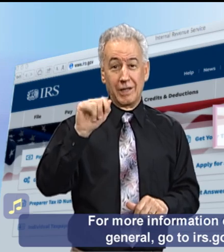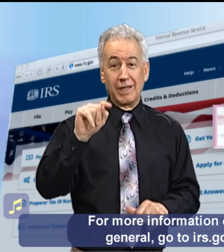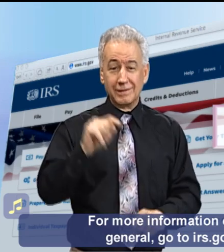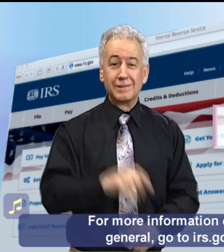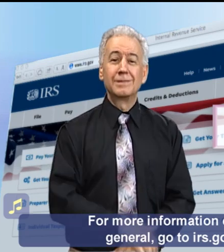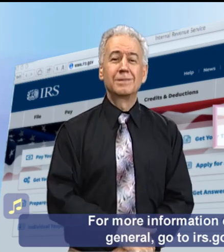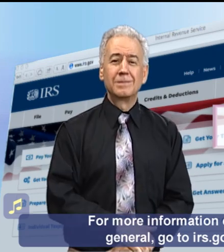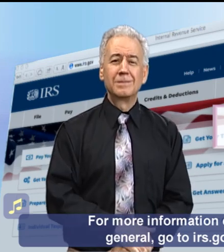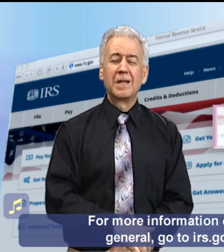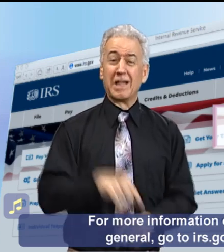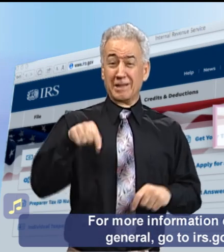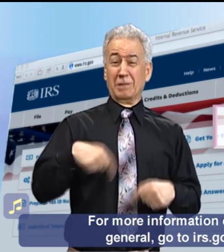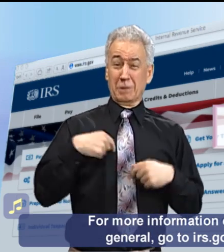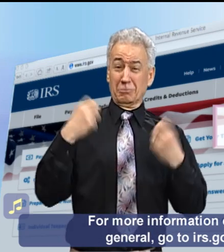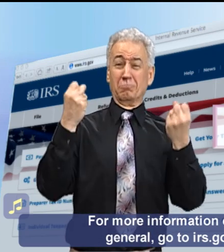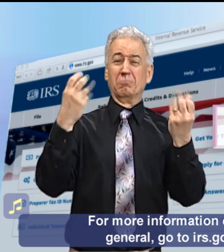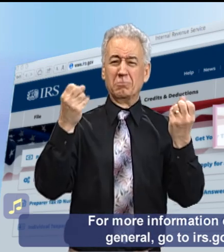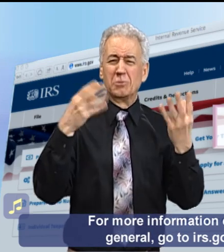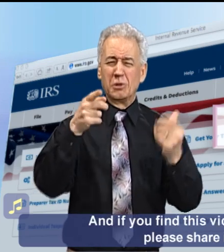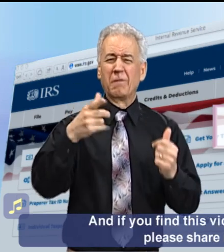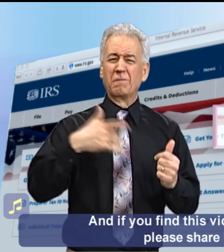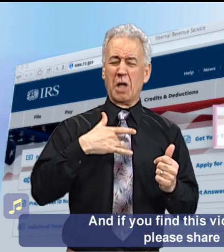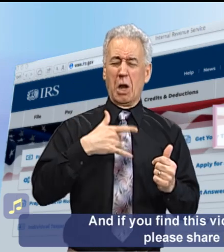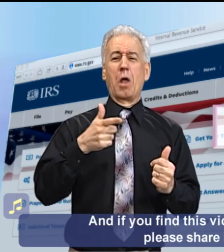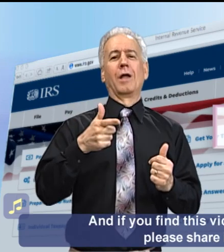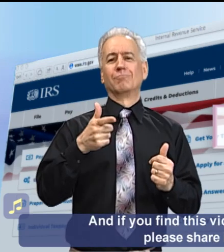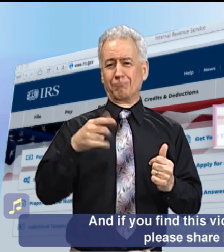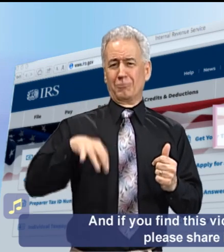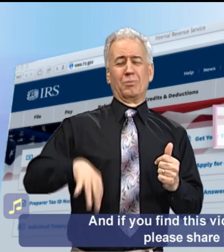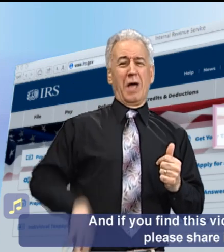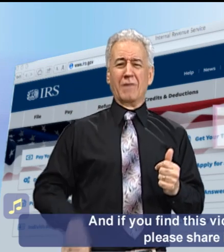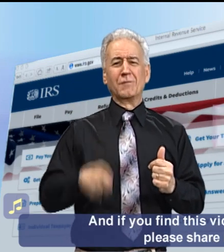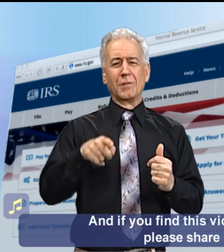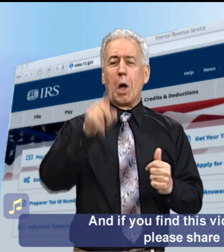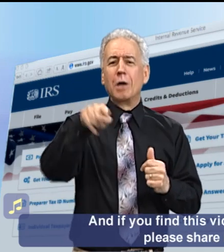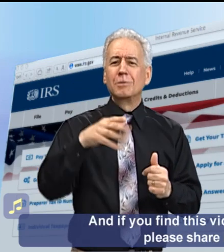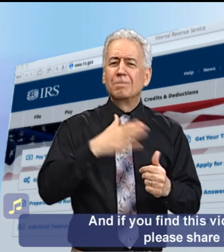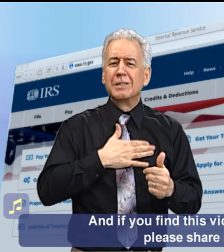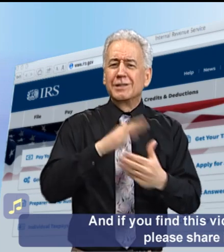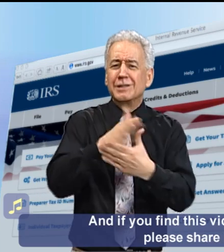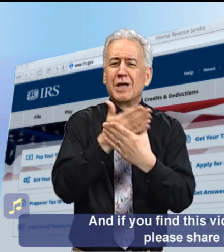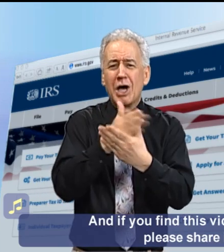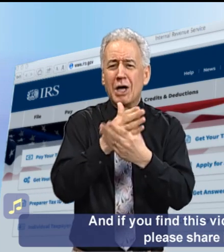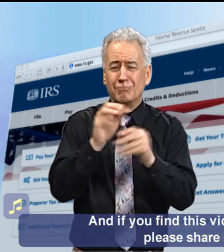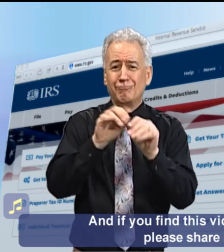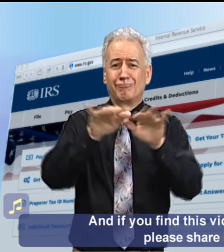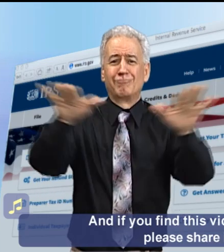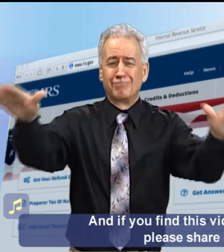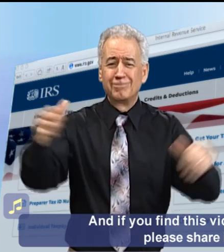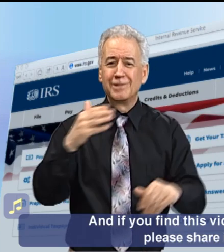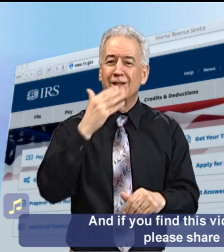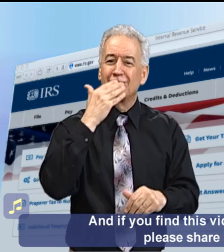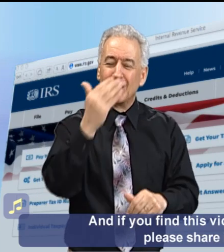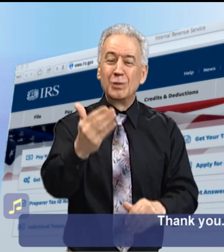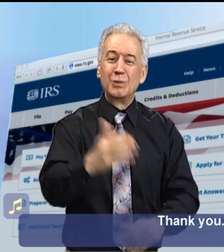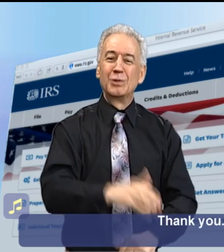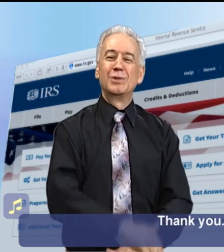and if you find this video helpful please share it thank you